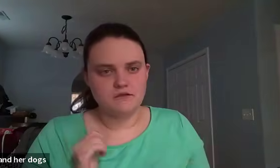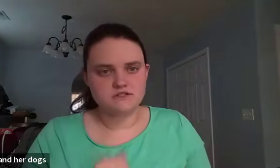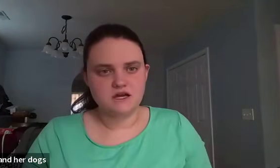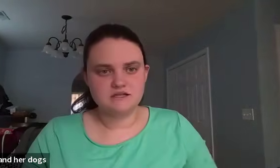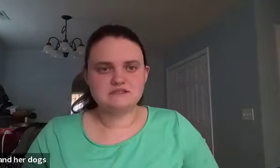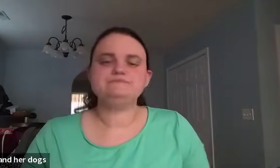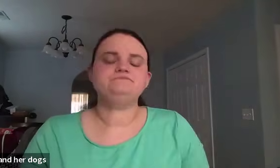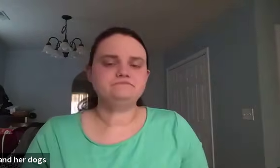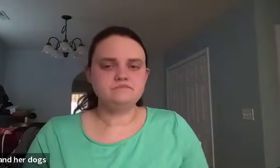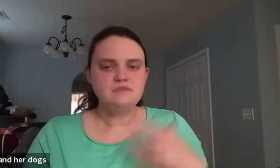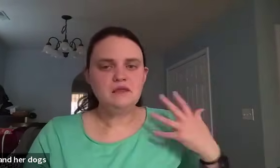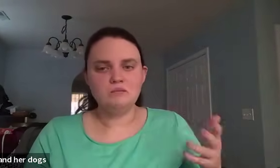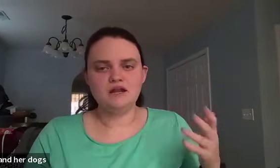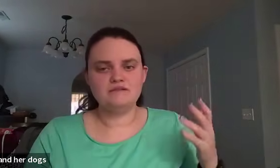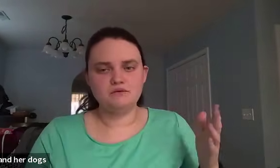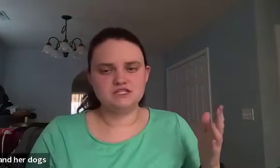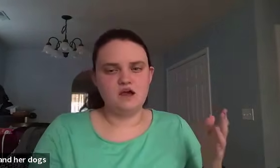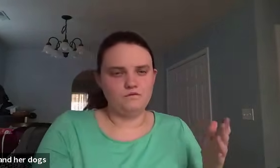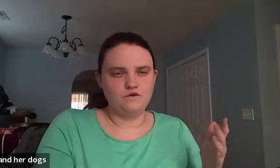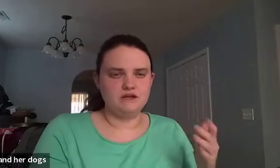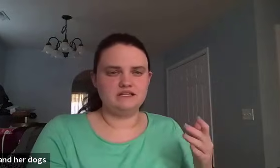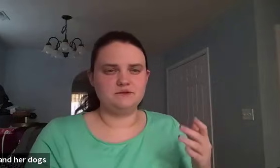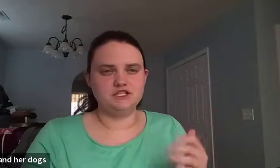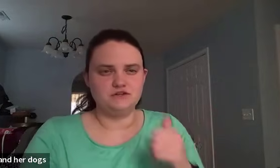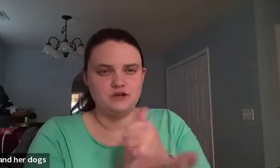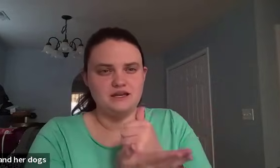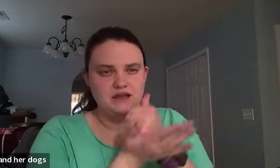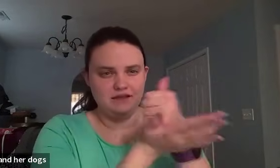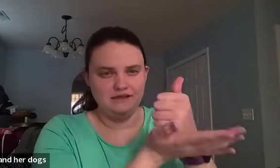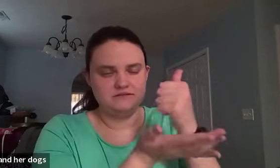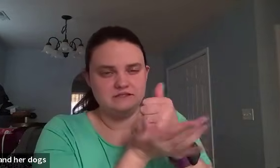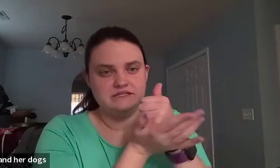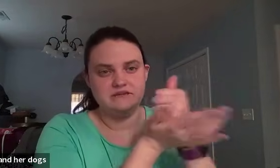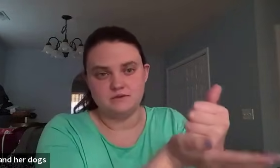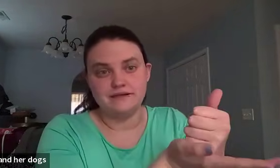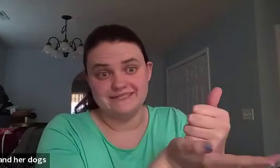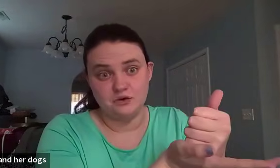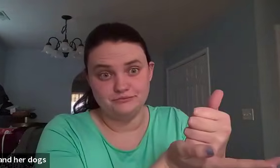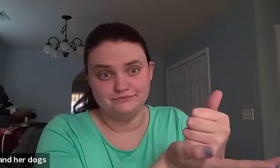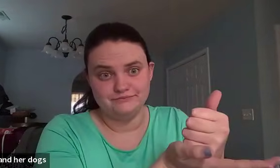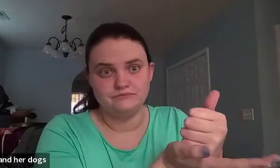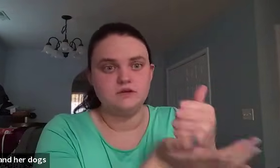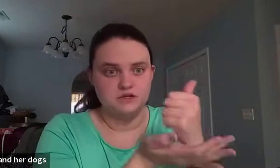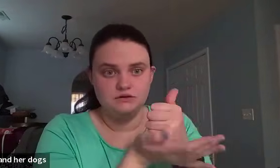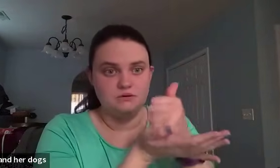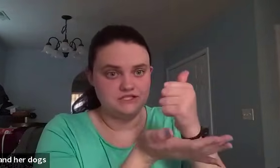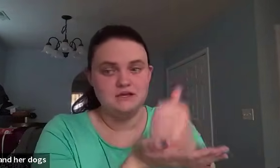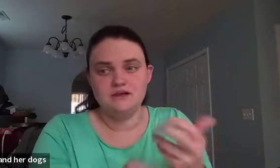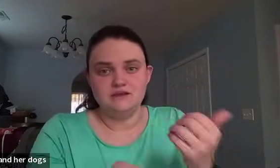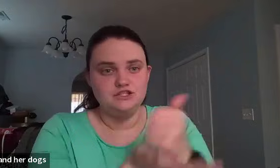other signs, but that one's just a helpful one, especially if you're trying to see if someone needs help. Okay, you can always